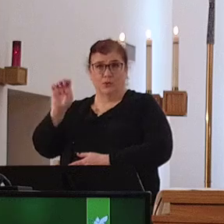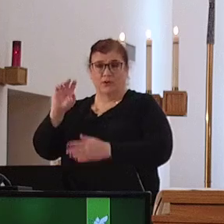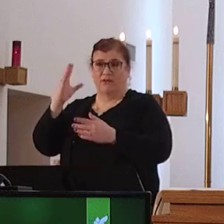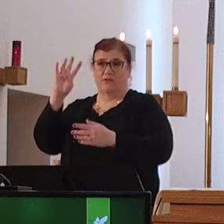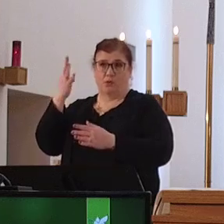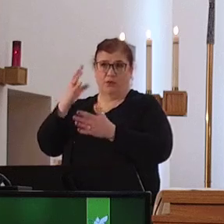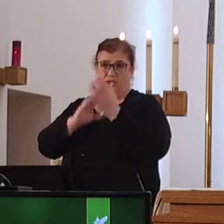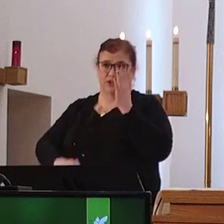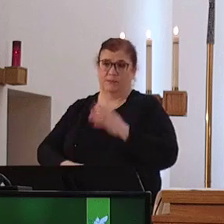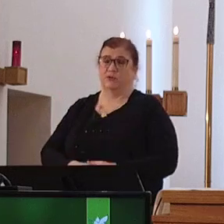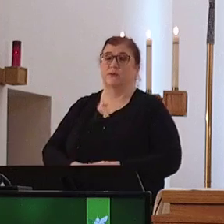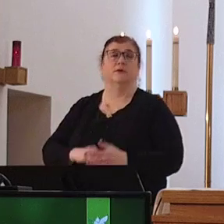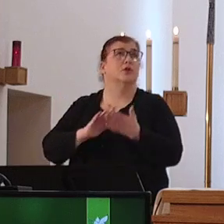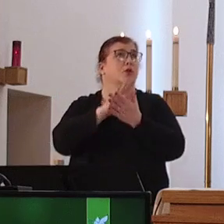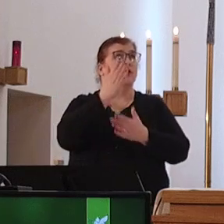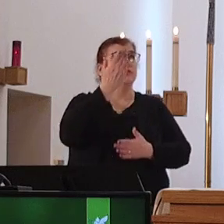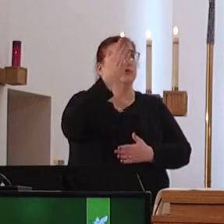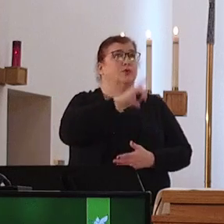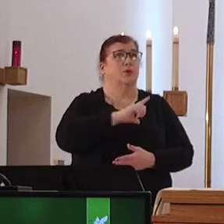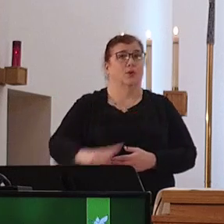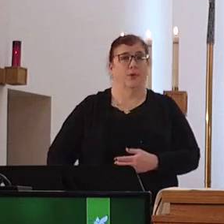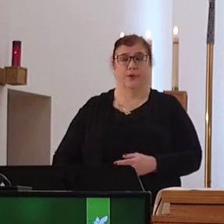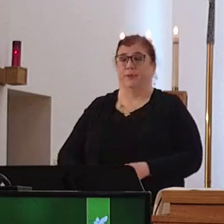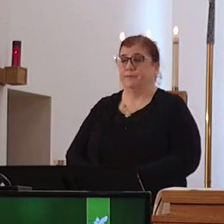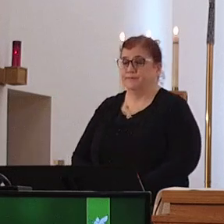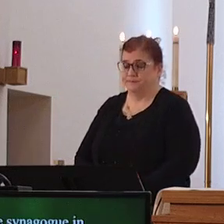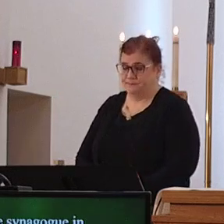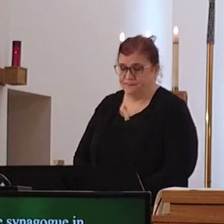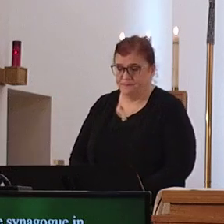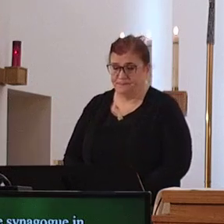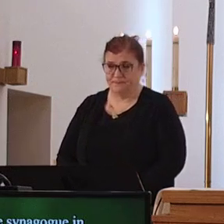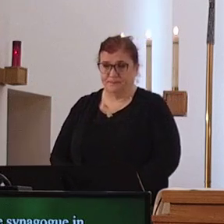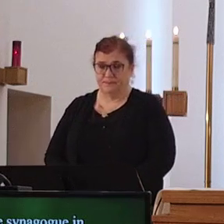Chapter. Glory to you, O Lord.